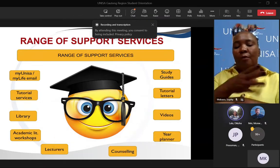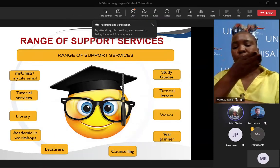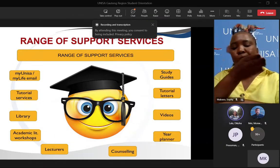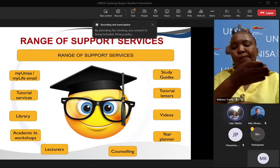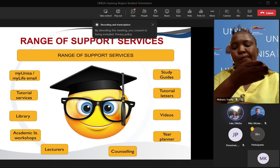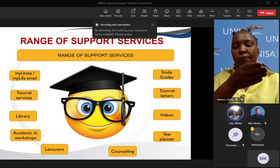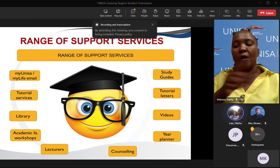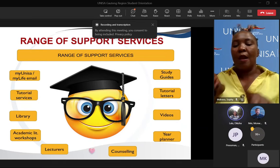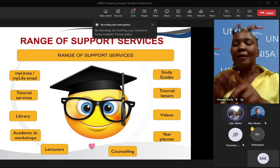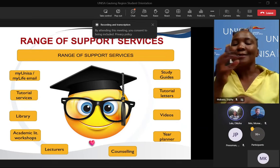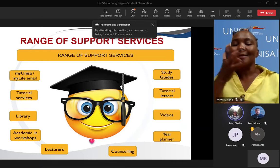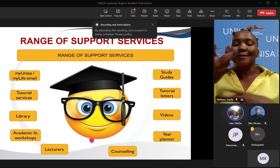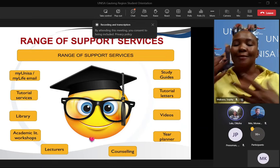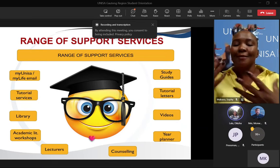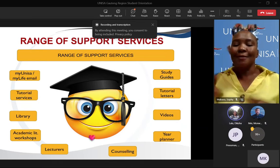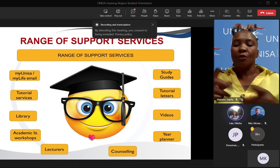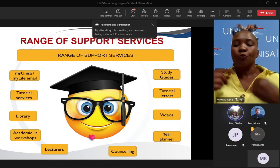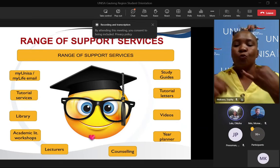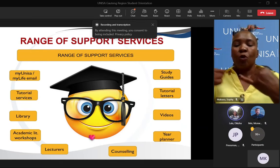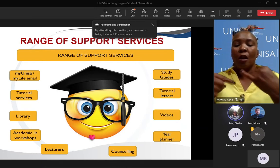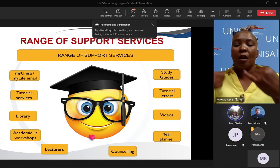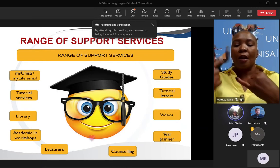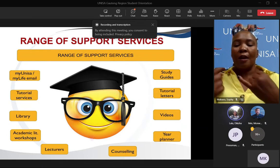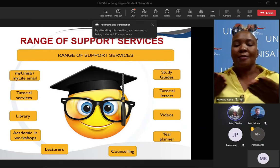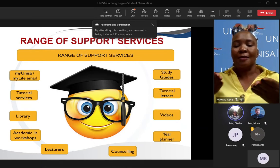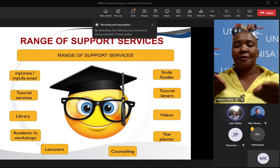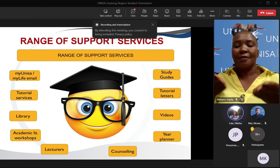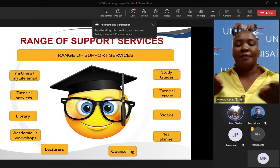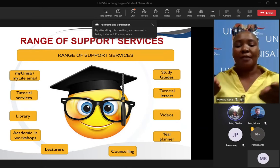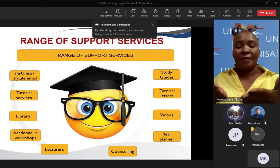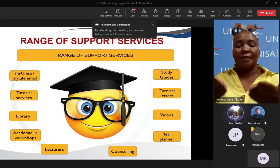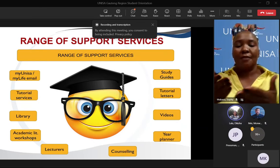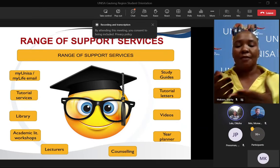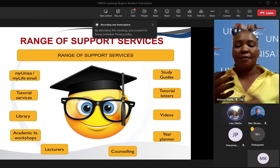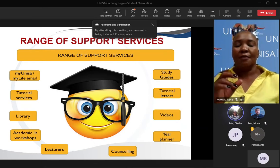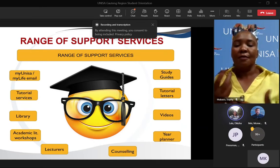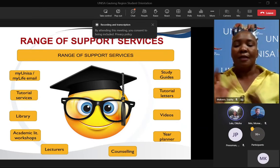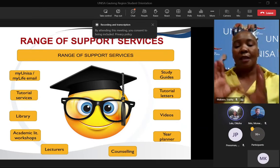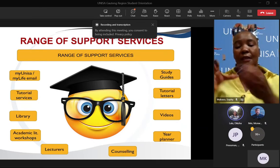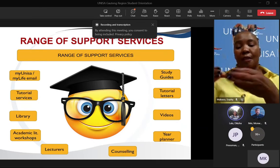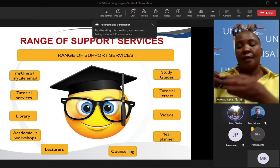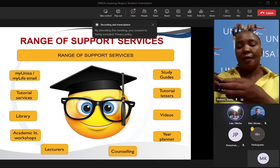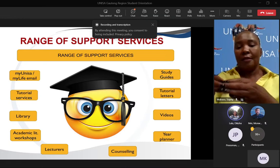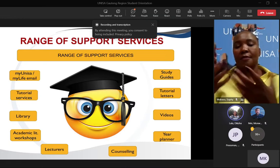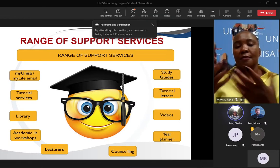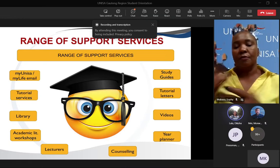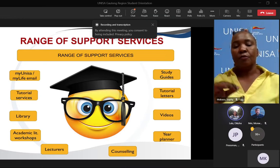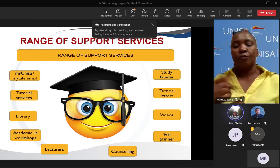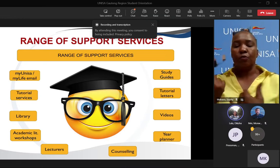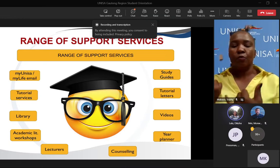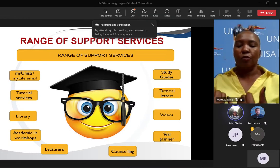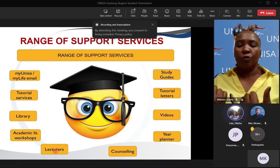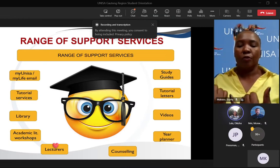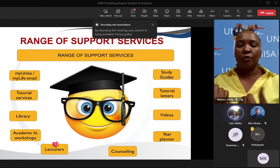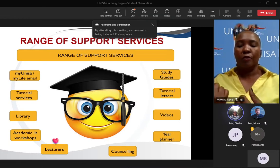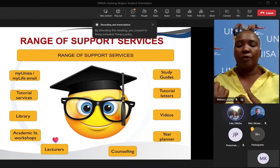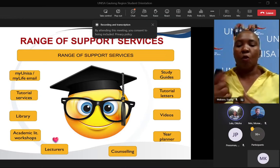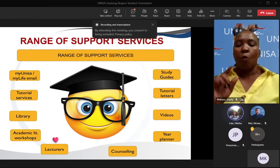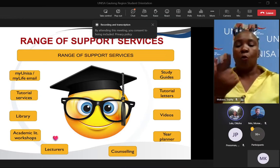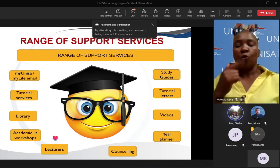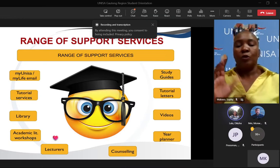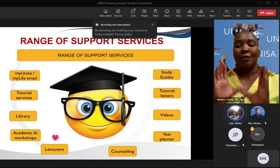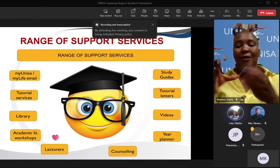indicated for the tutorial Services as well if the class has run we record those classes